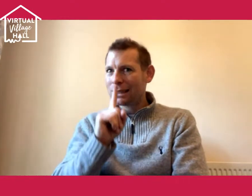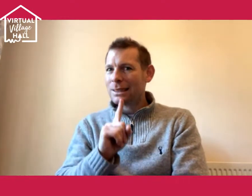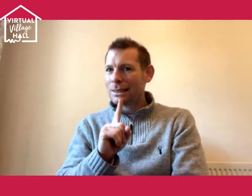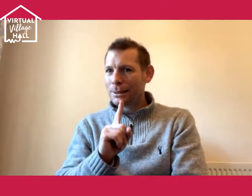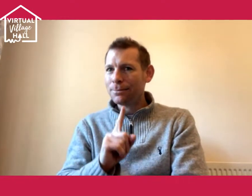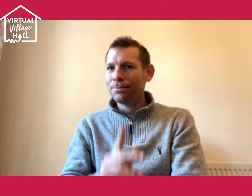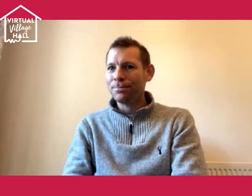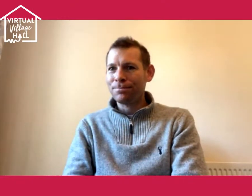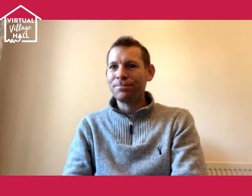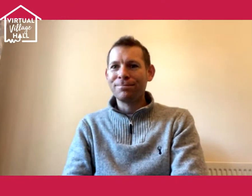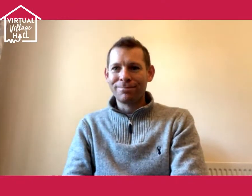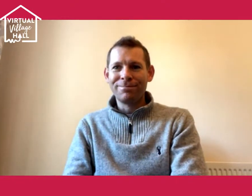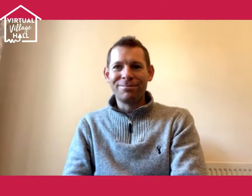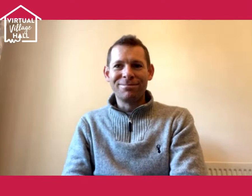He's very handsome.